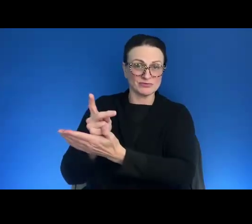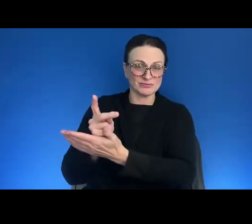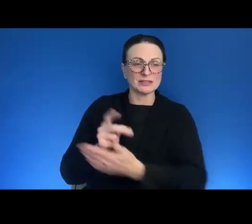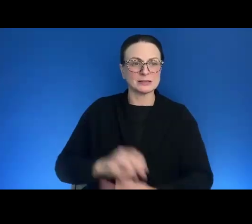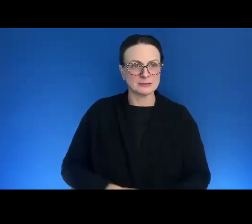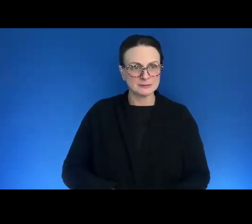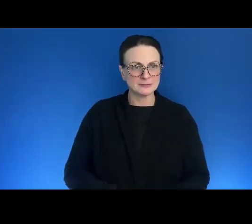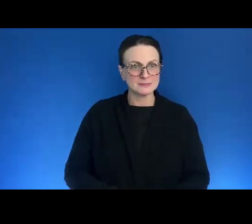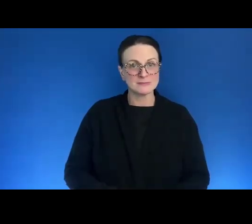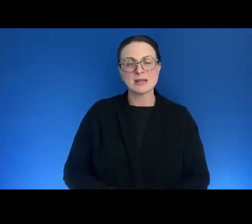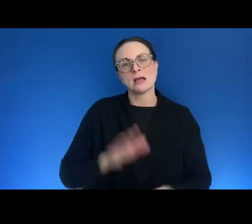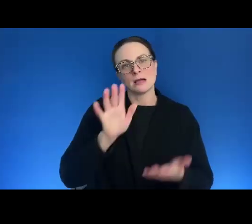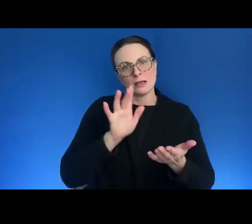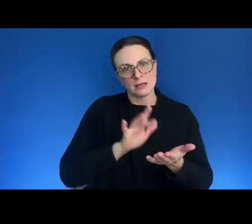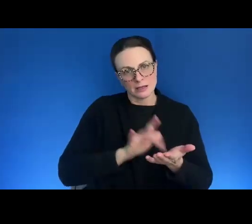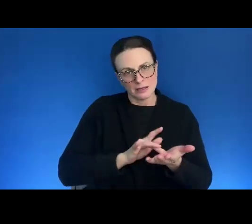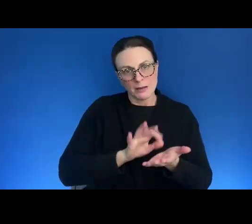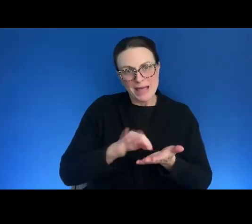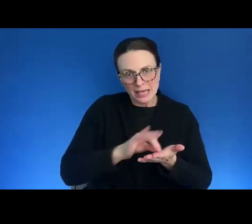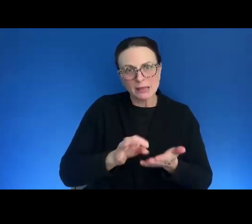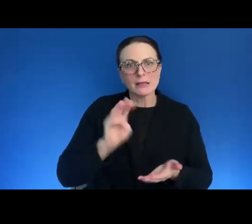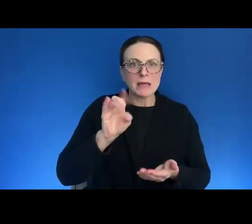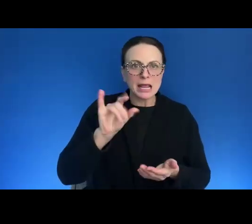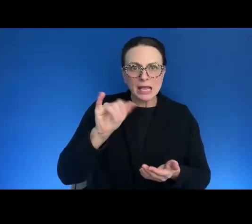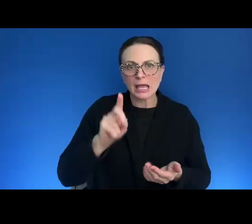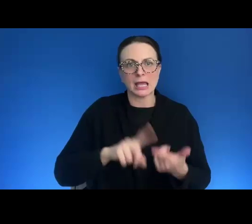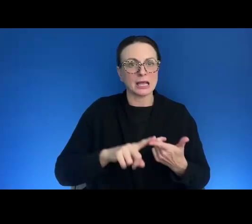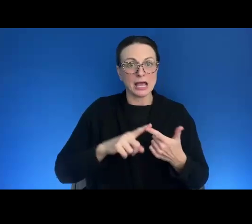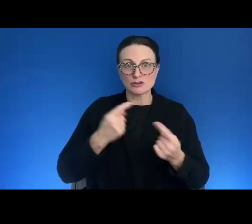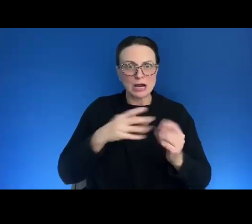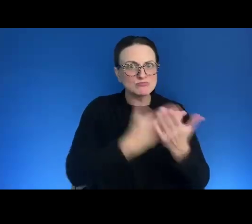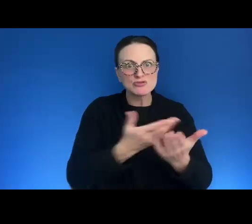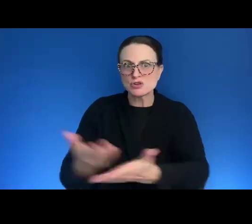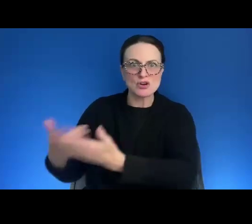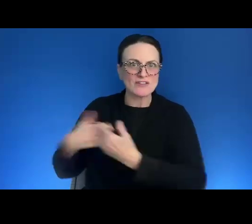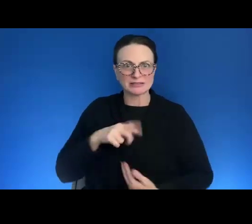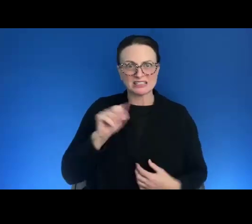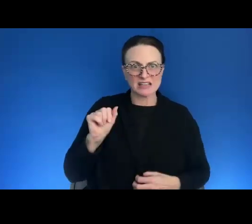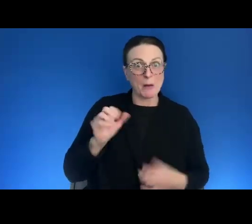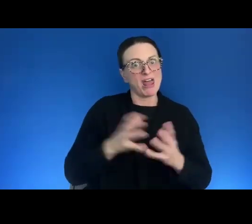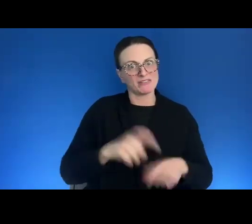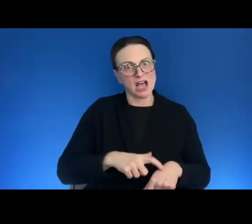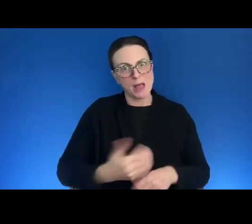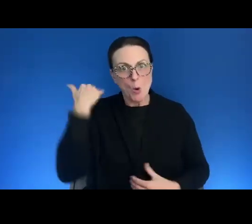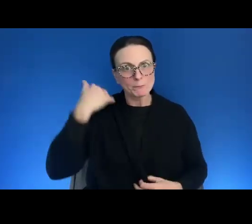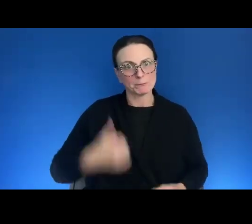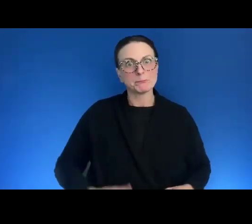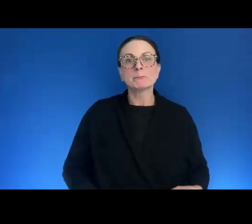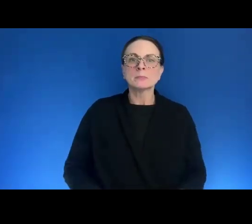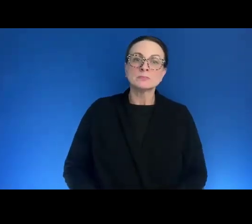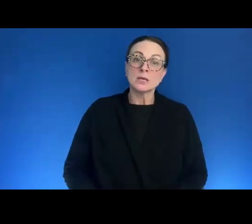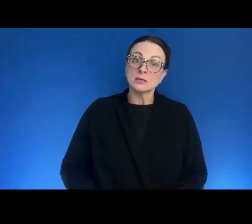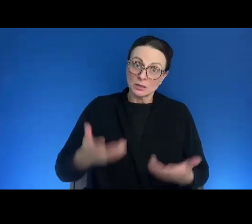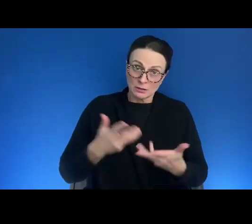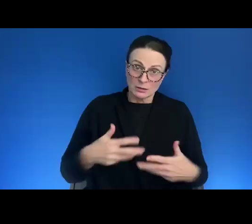but I was on Medicaid and spending a whole bunch of time just proving I was disabled. Um, so once